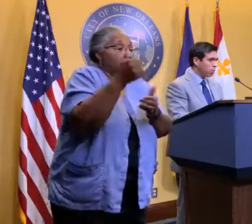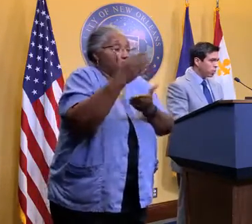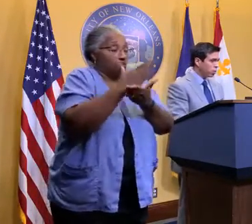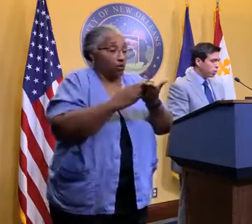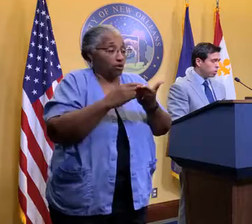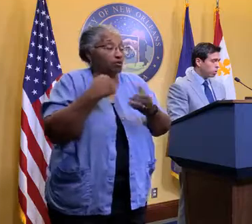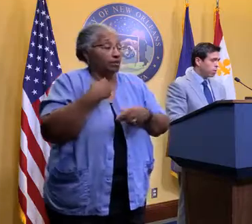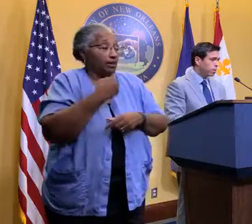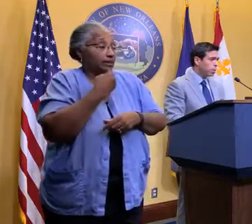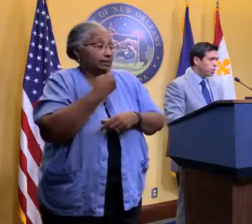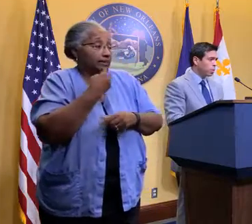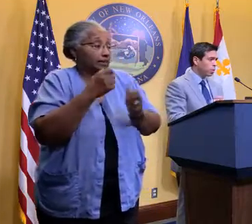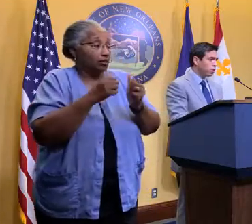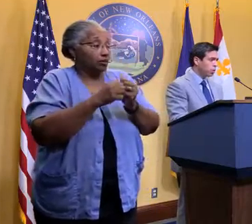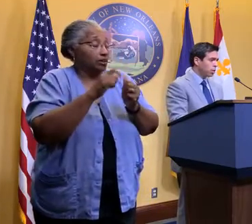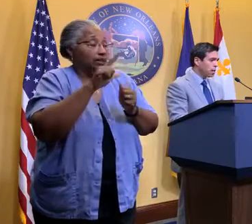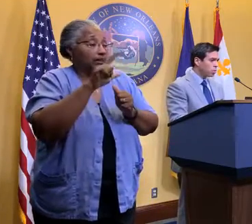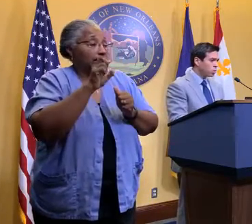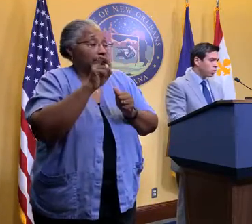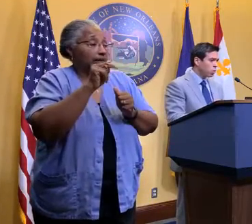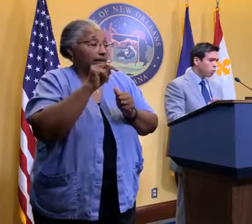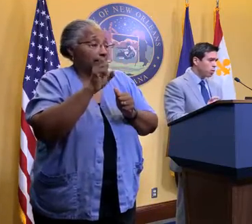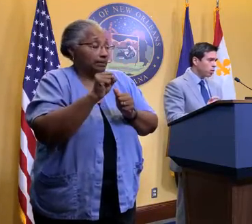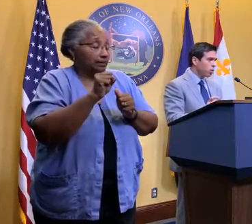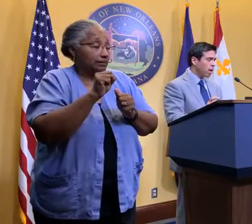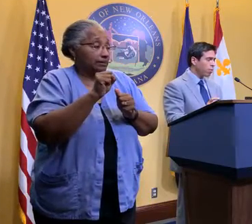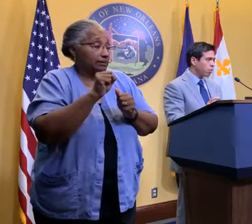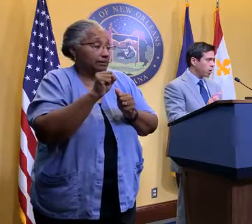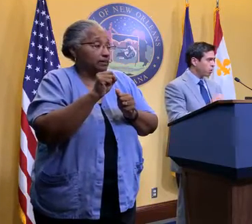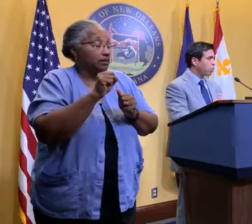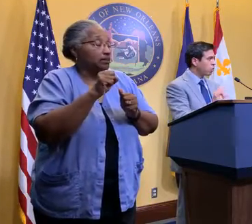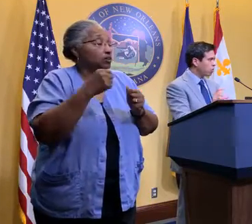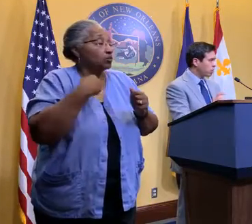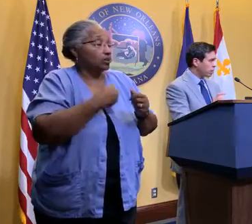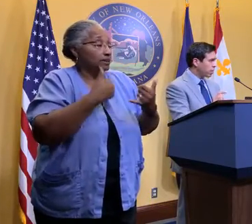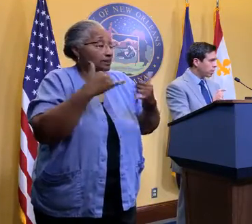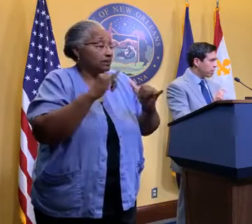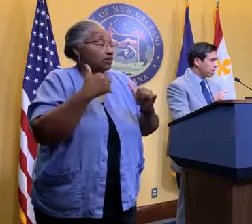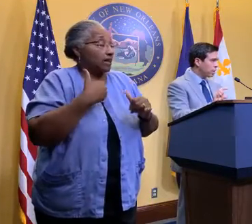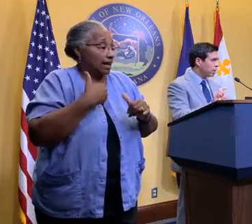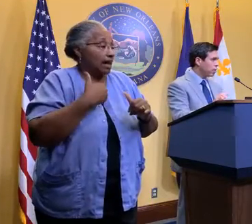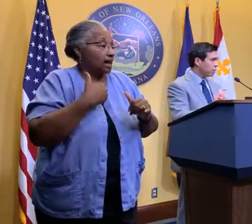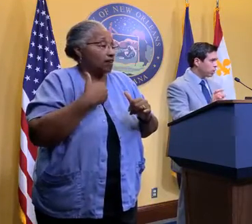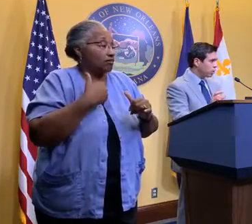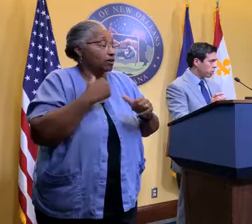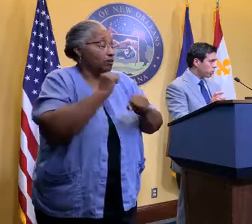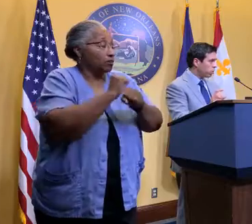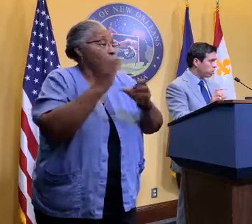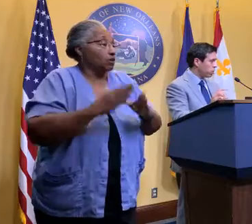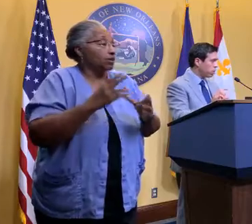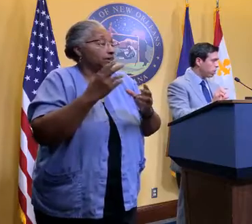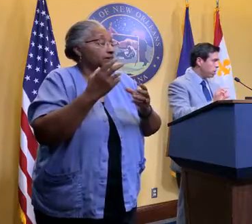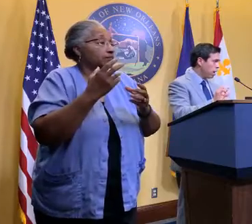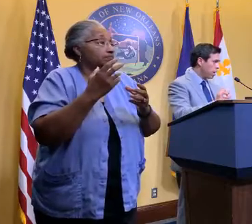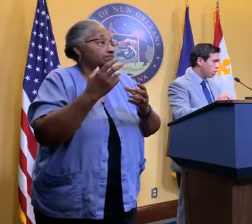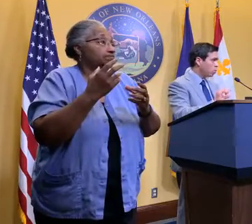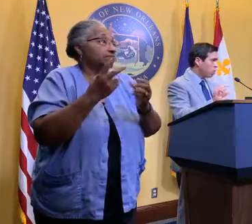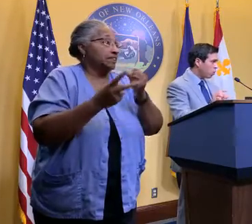is what I mentioned to the lens. You'll see in the council report, we still have a projected personnel savings teetering at the 22